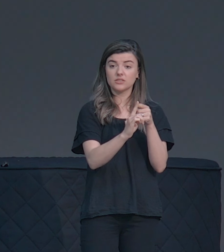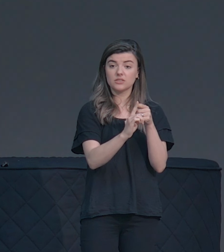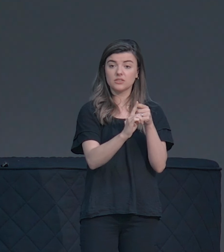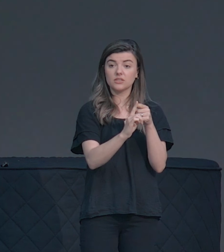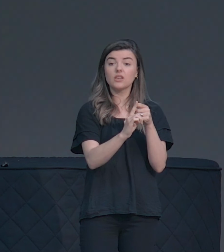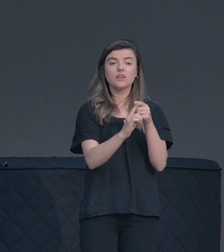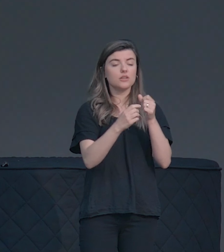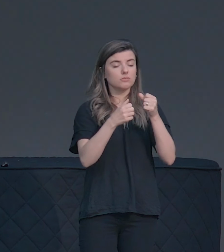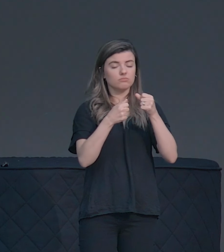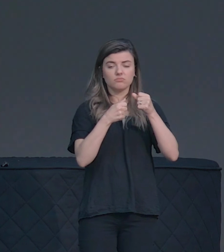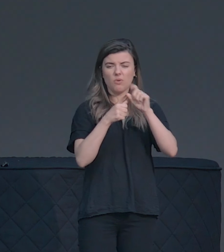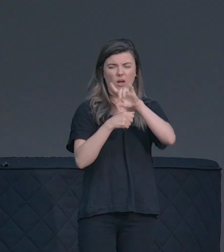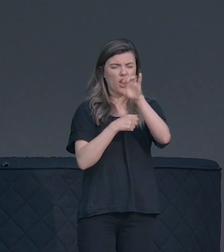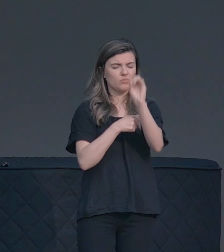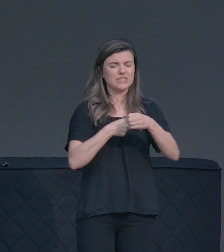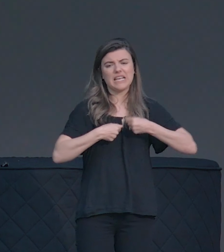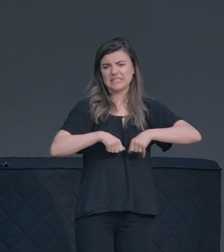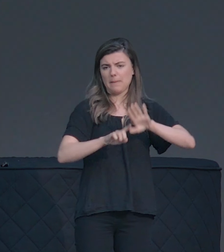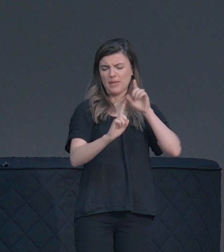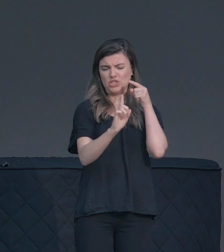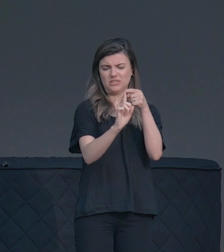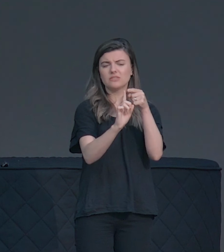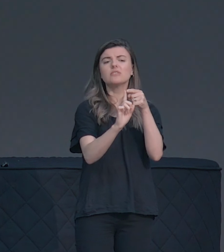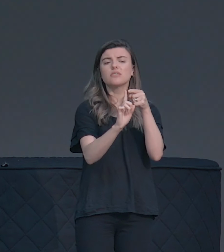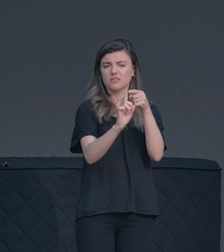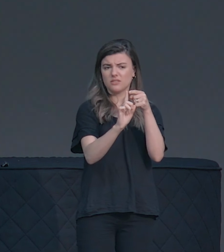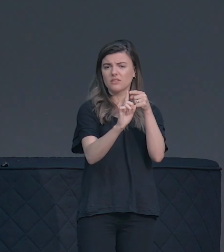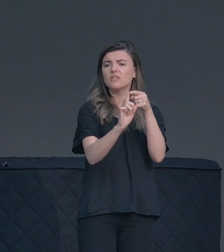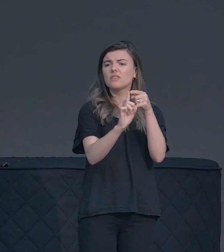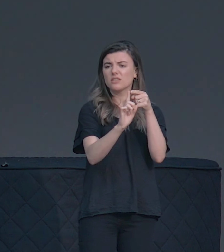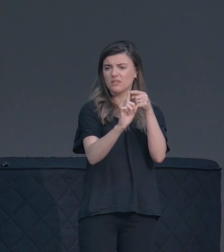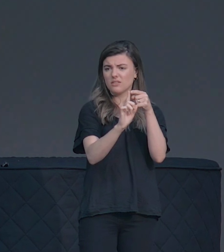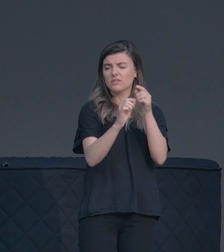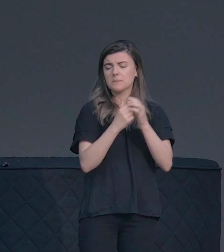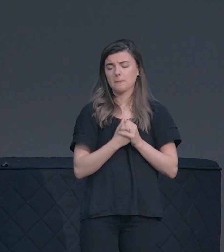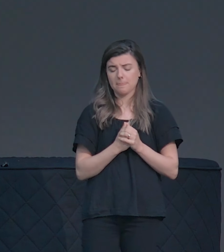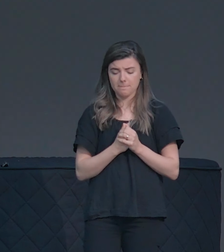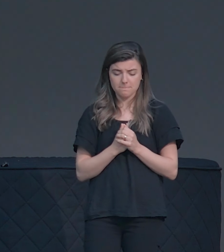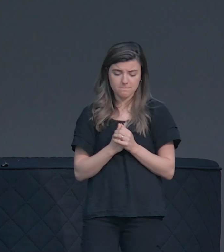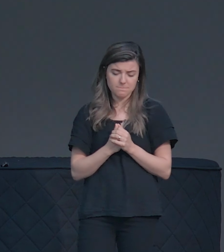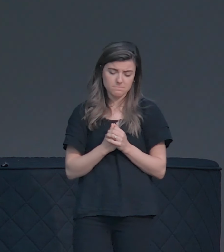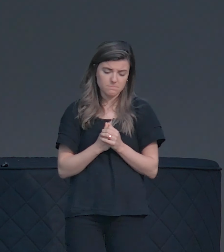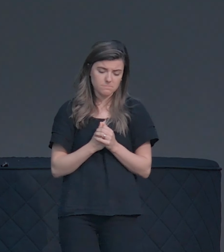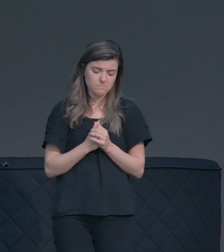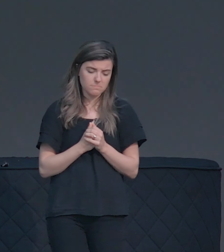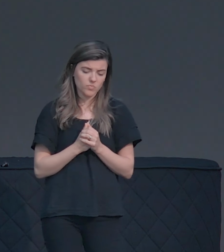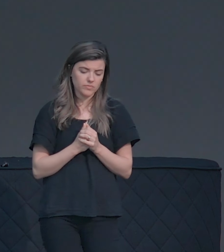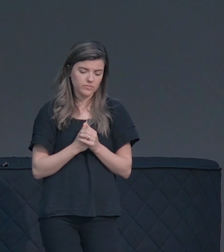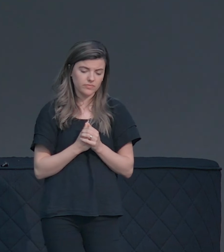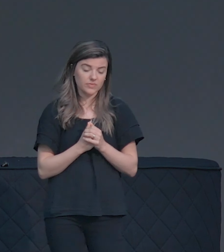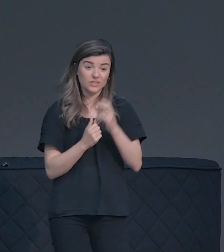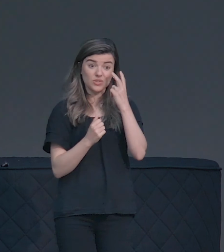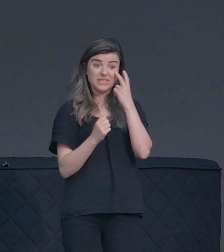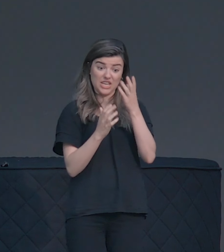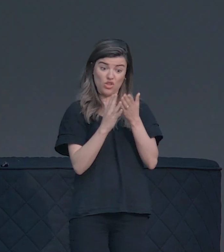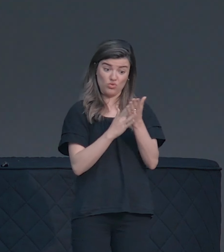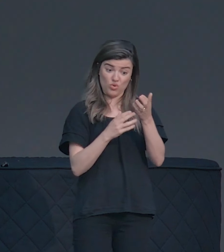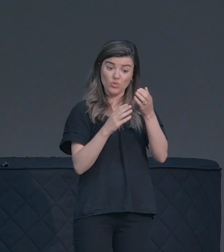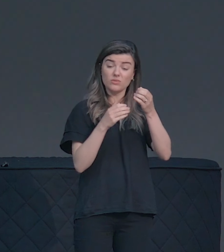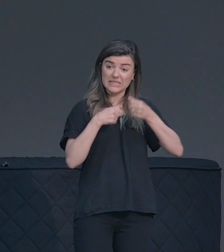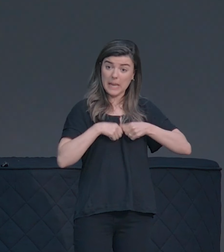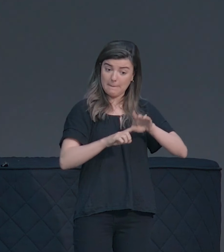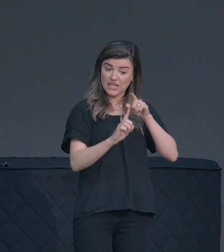submissive. So the temptation of Jesus reveals his total submissiveness. And we see here in his submission, like we talked